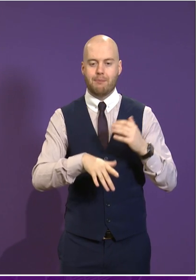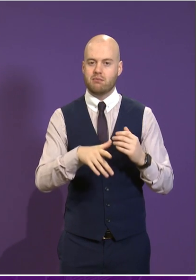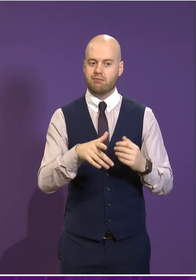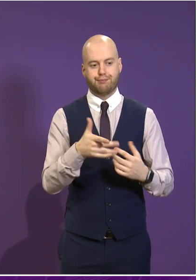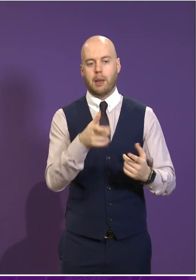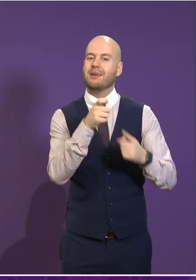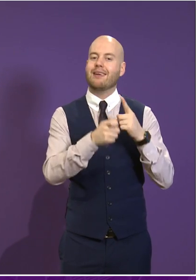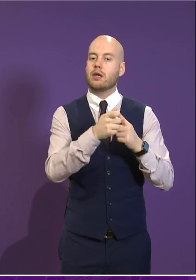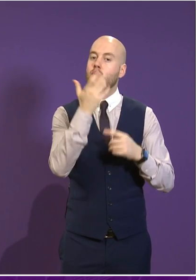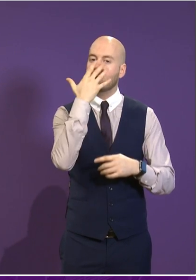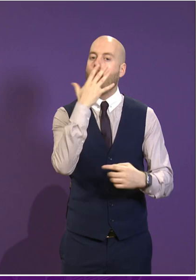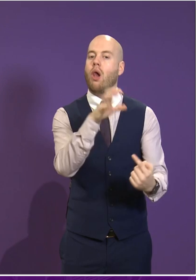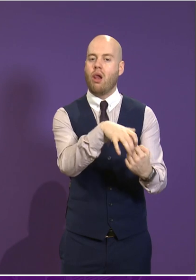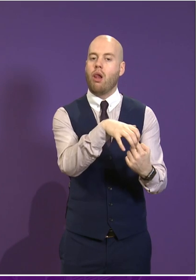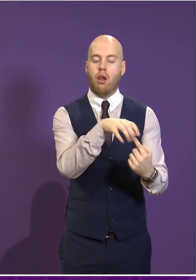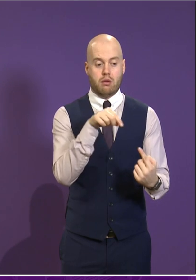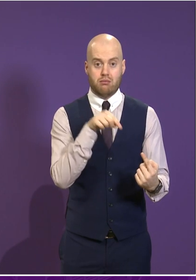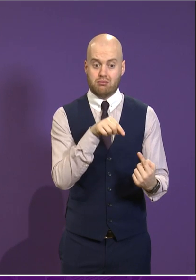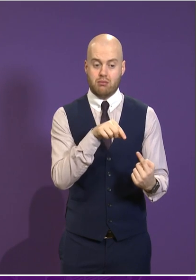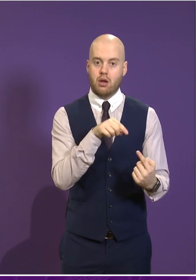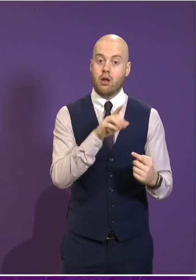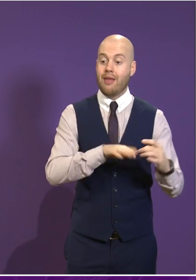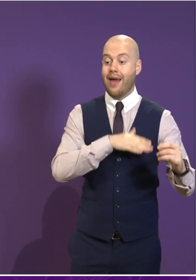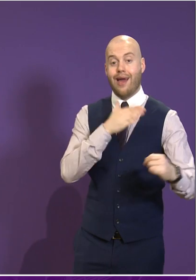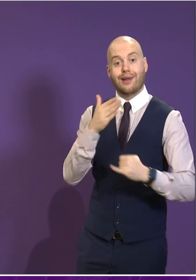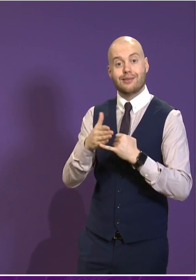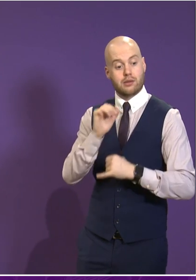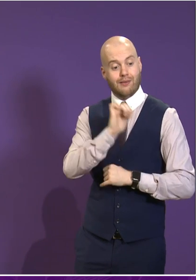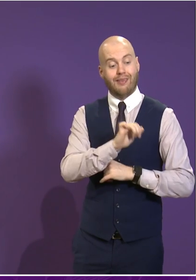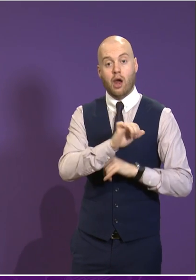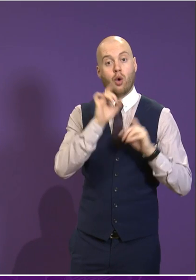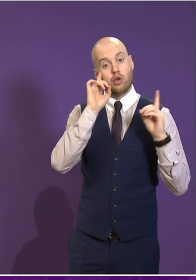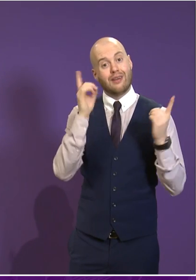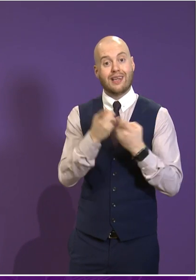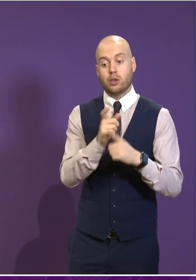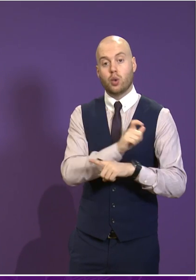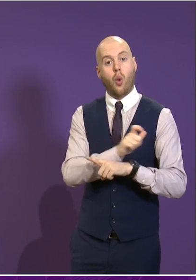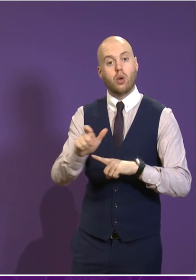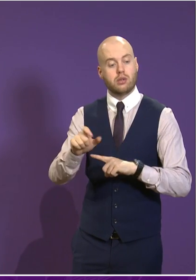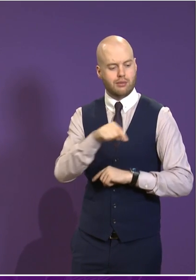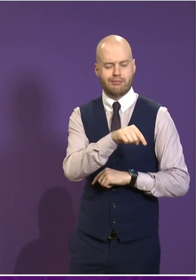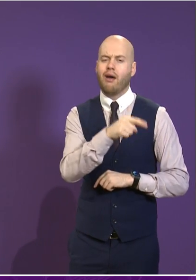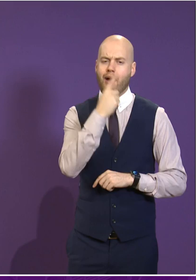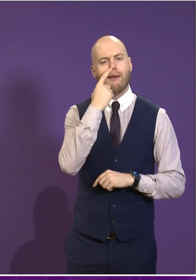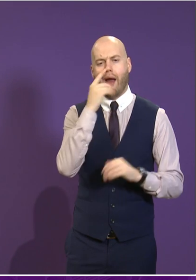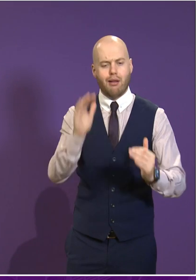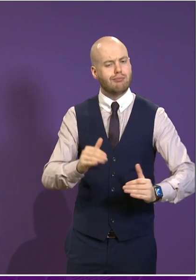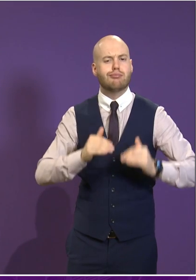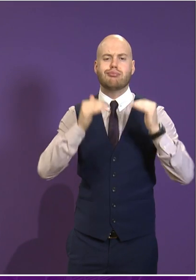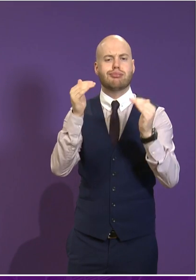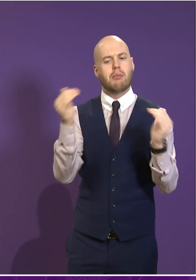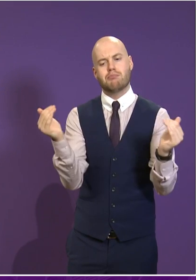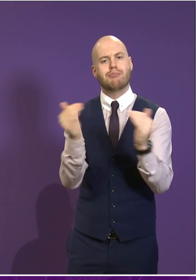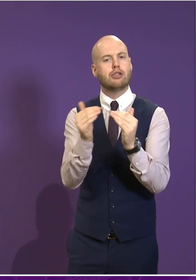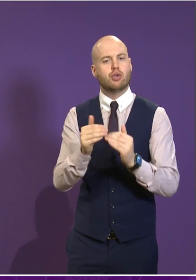whatever, there is evidence that by the end of their university course, they will perform as well as ones with a couple of grades higher